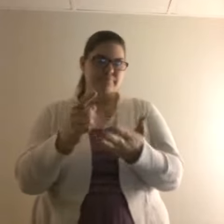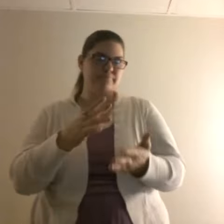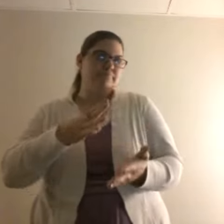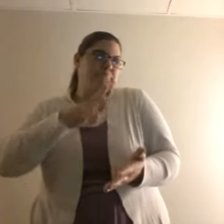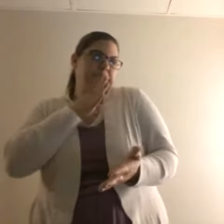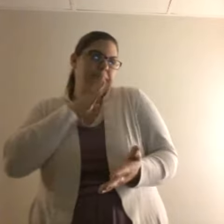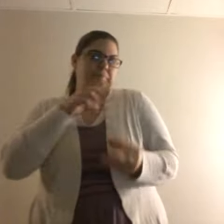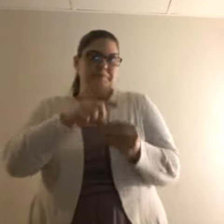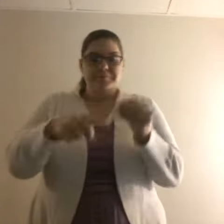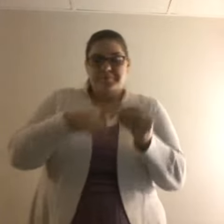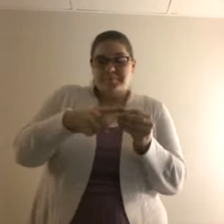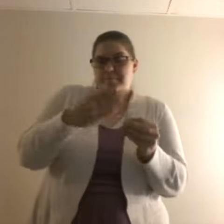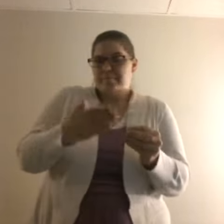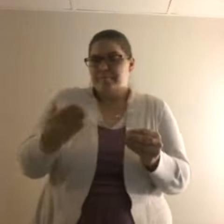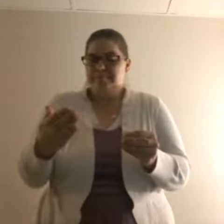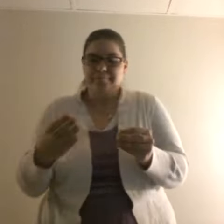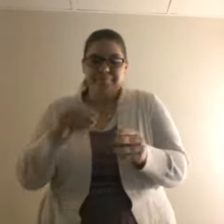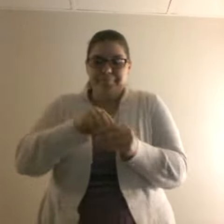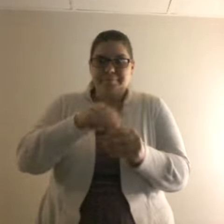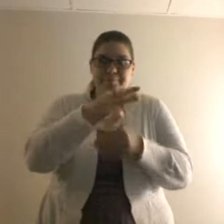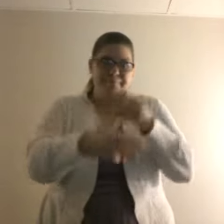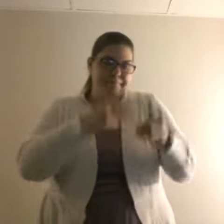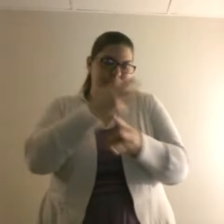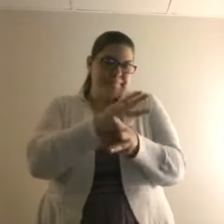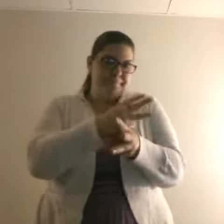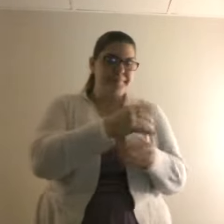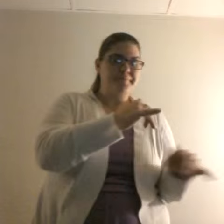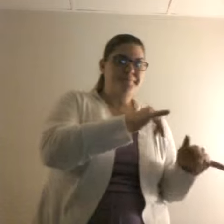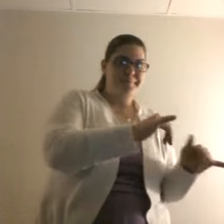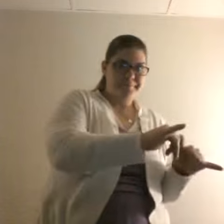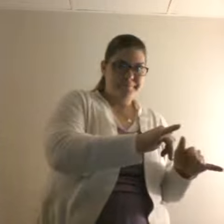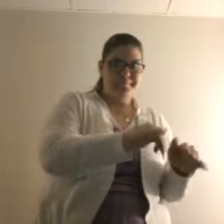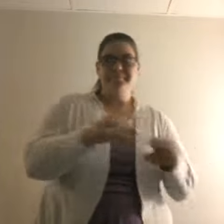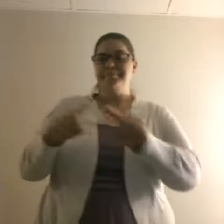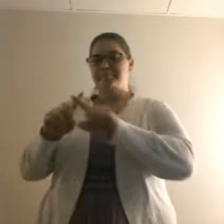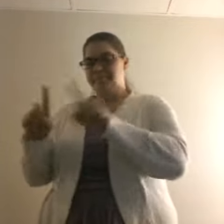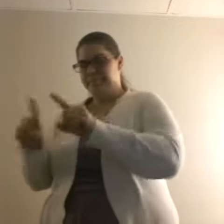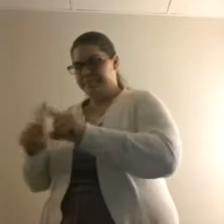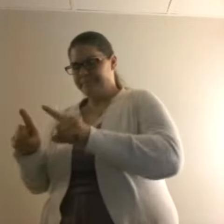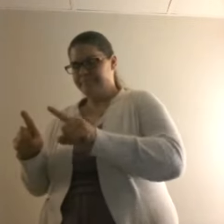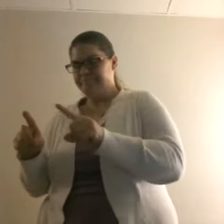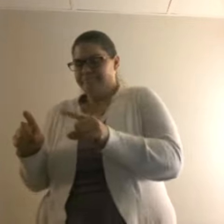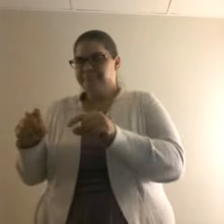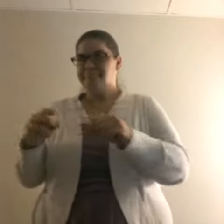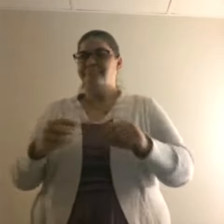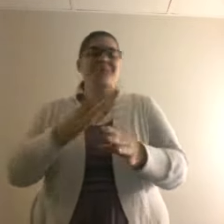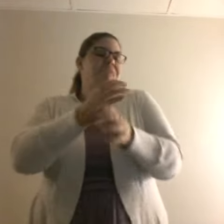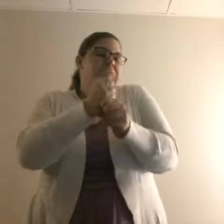of comparing and contrasting. So we're going to take a little bit of time to remind our partners where and when do you